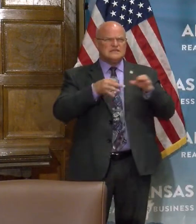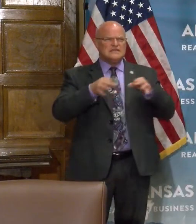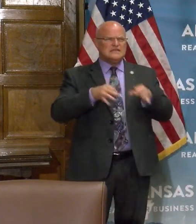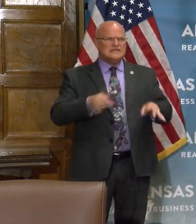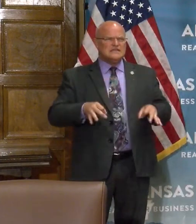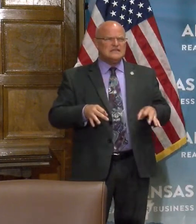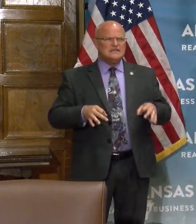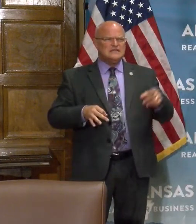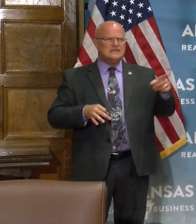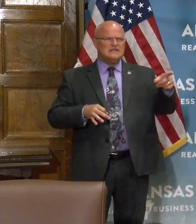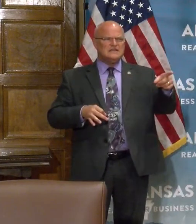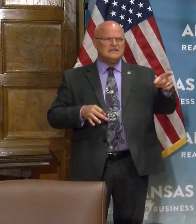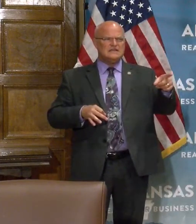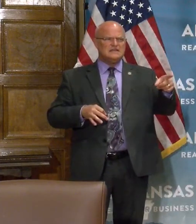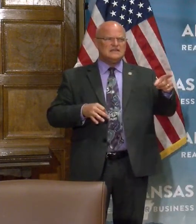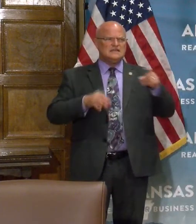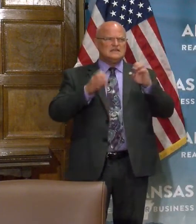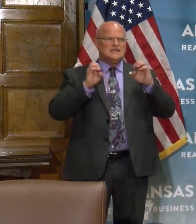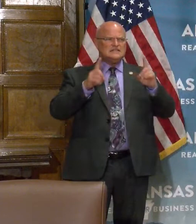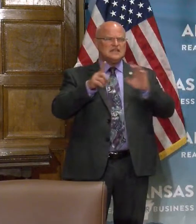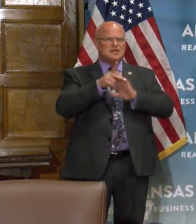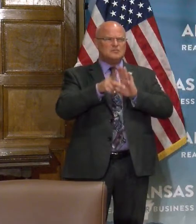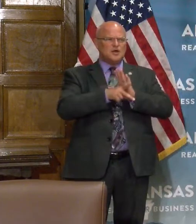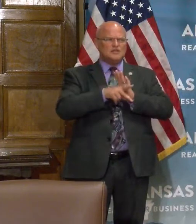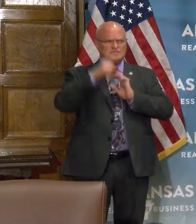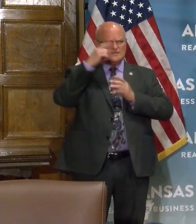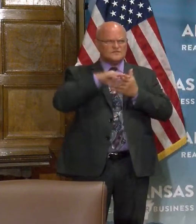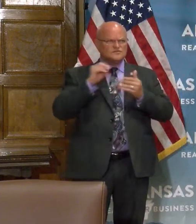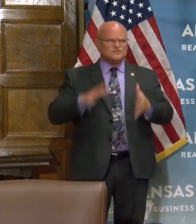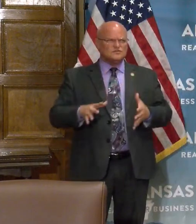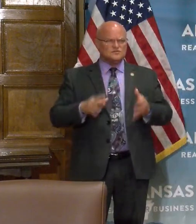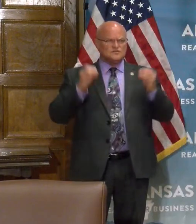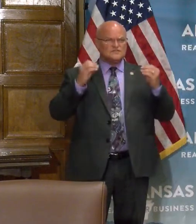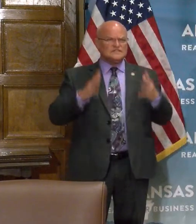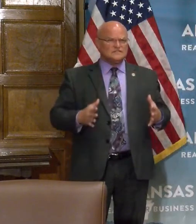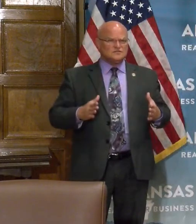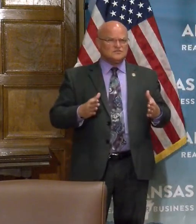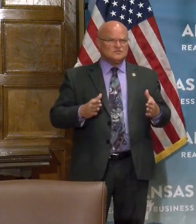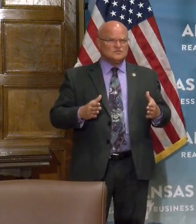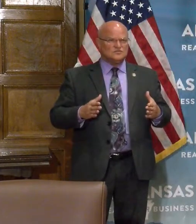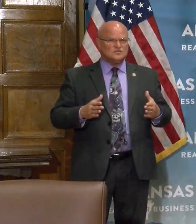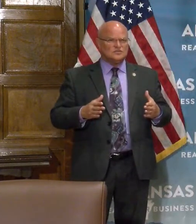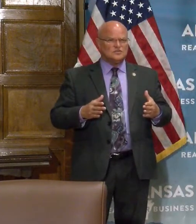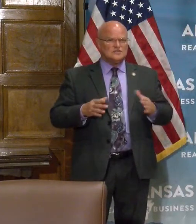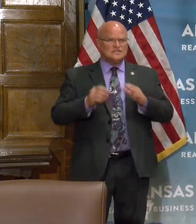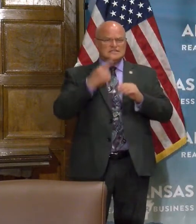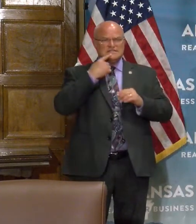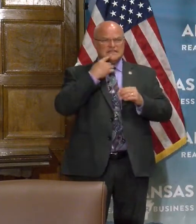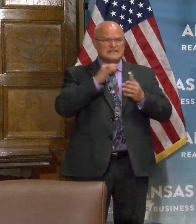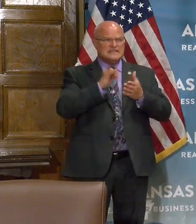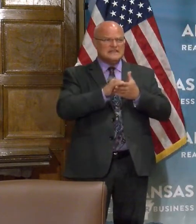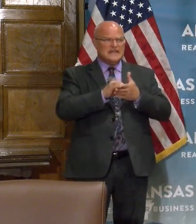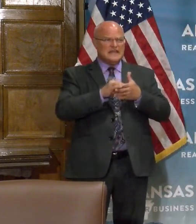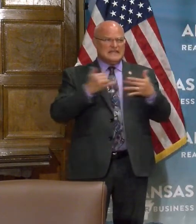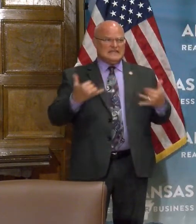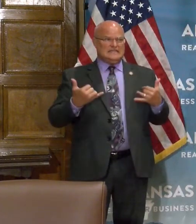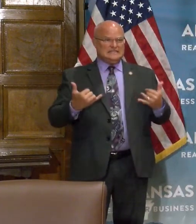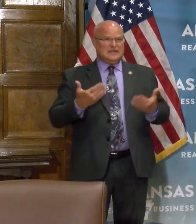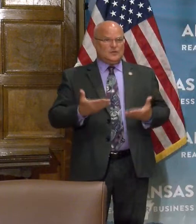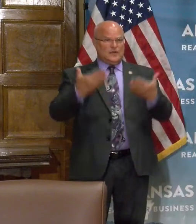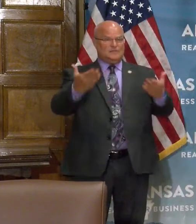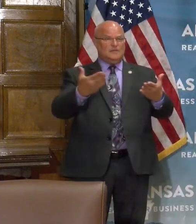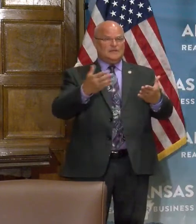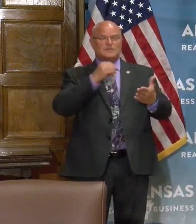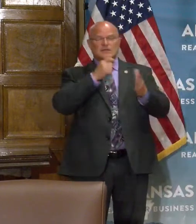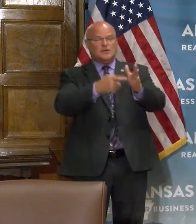exactly. Policy that has come out for students, for teachers, states that it's now recommended